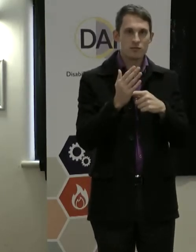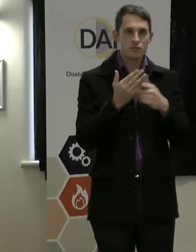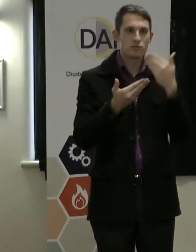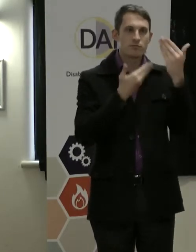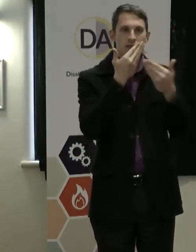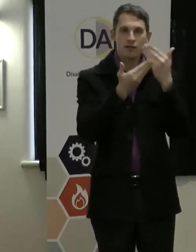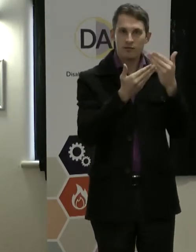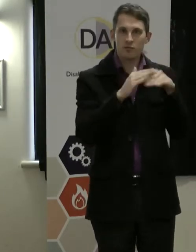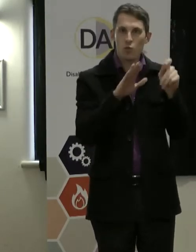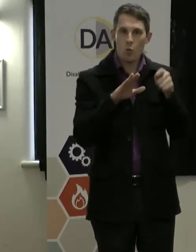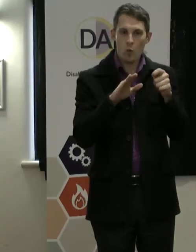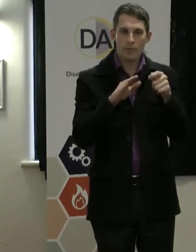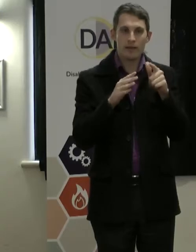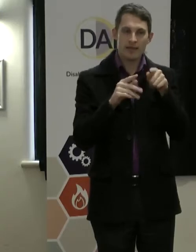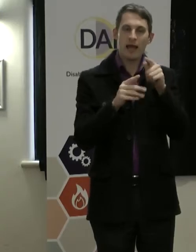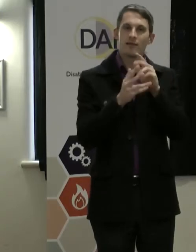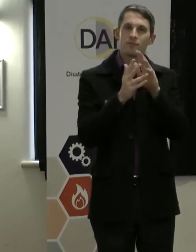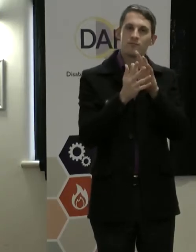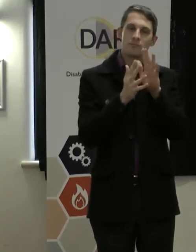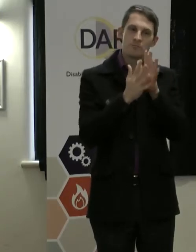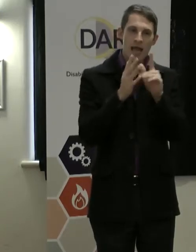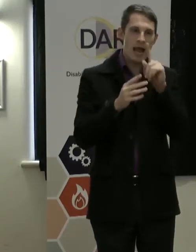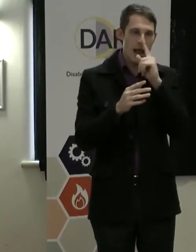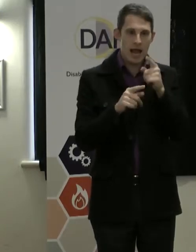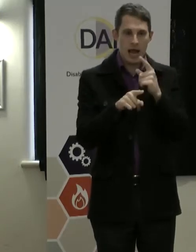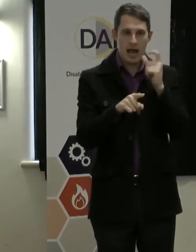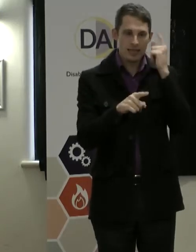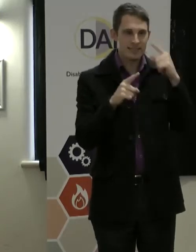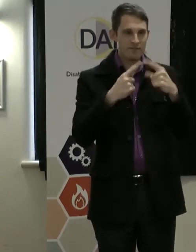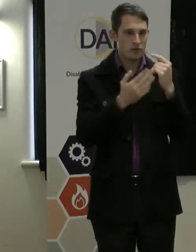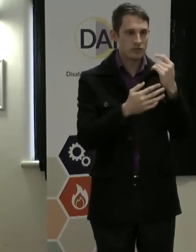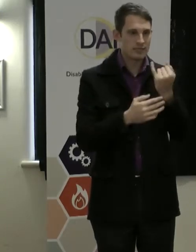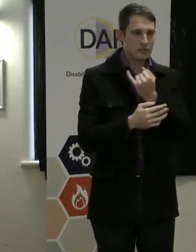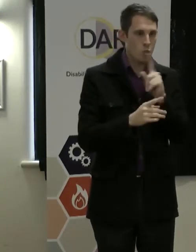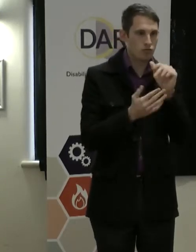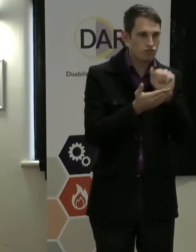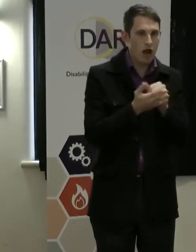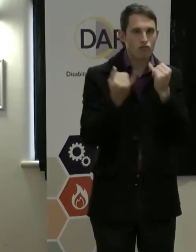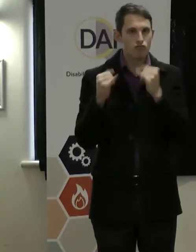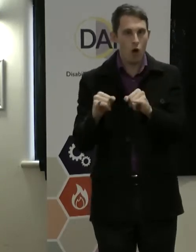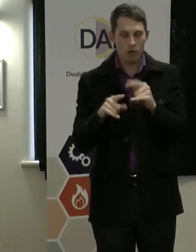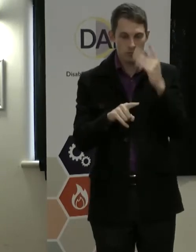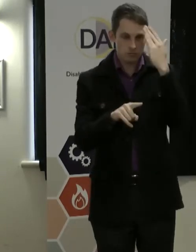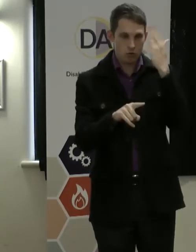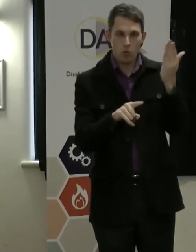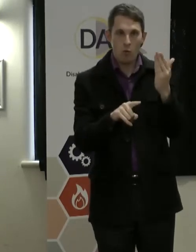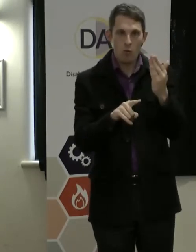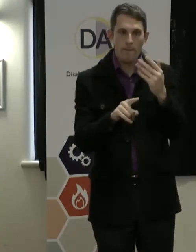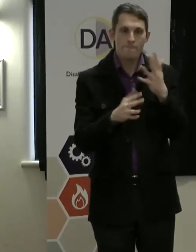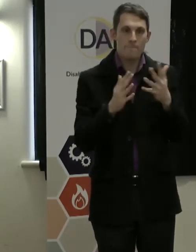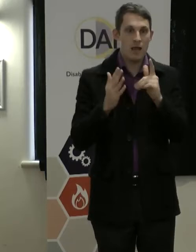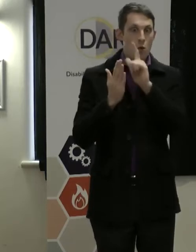between right or wrong, guilt or innocence. So if you can't know the difference, you can't be held against the same